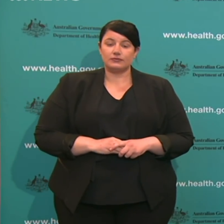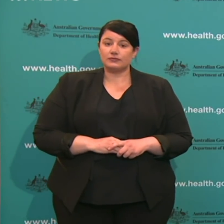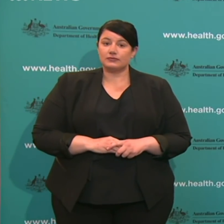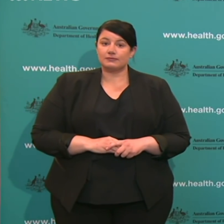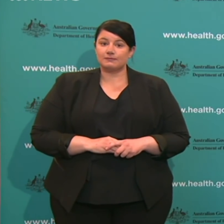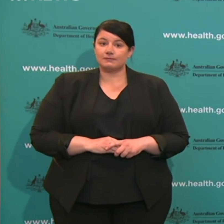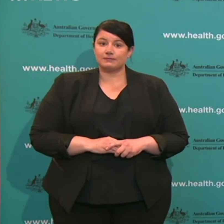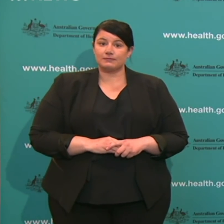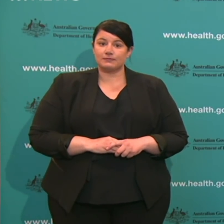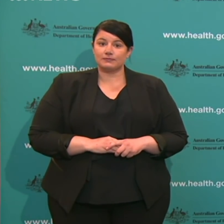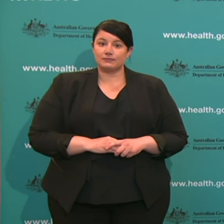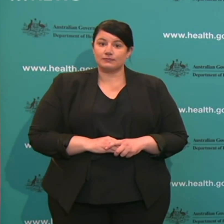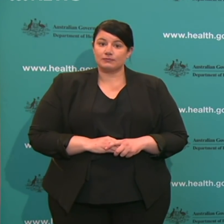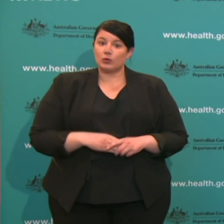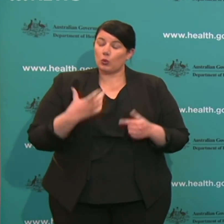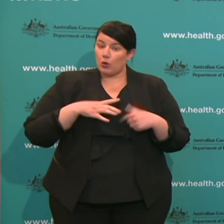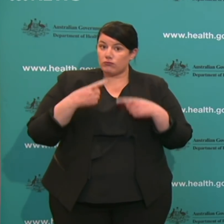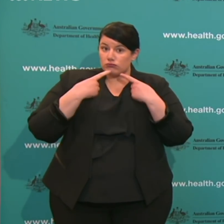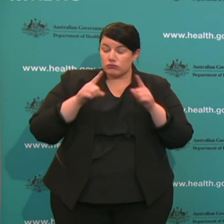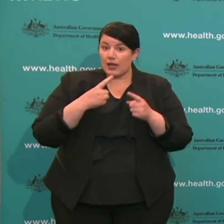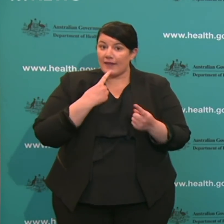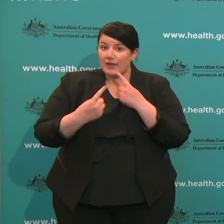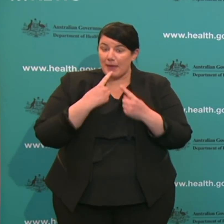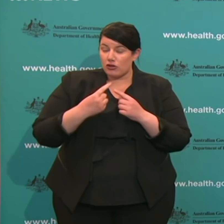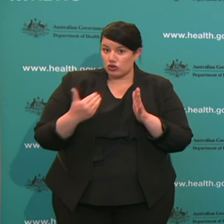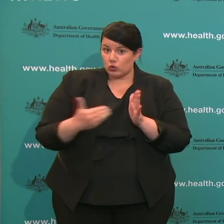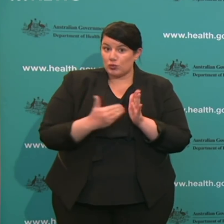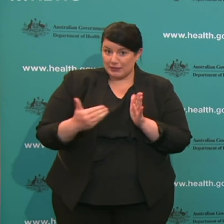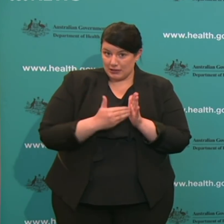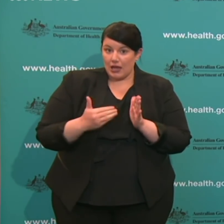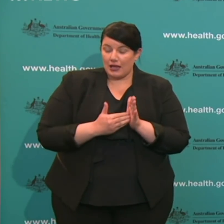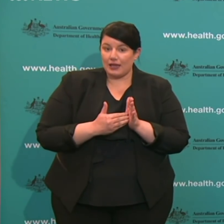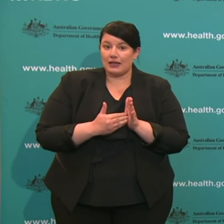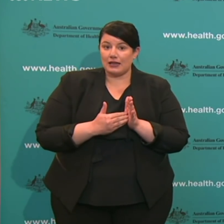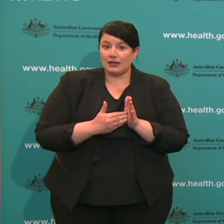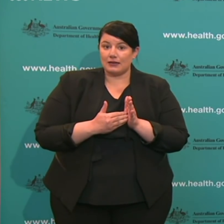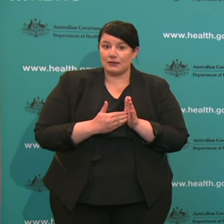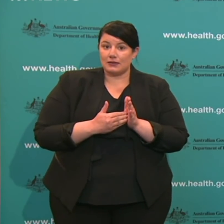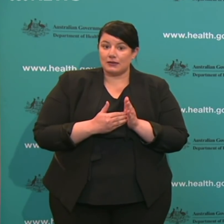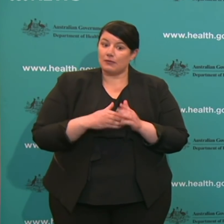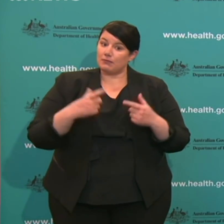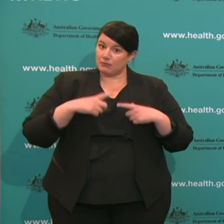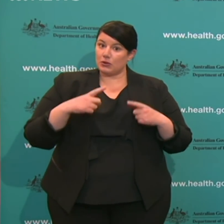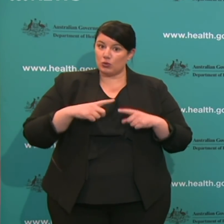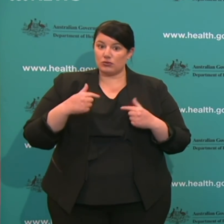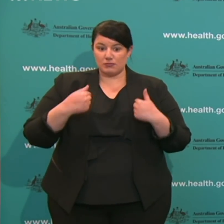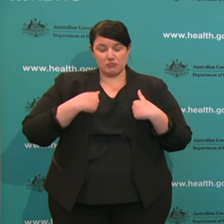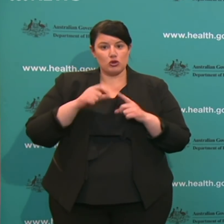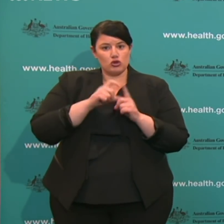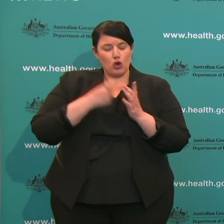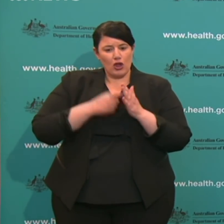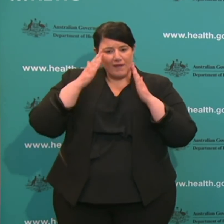I wanted to make some comments today as both a respiratory and an infectious disease